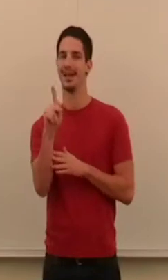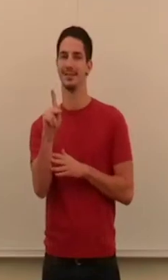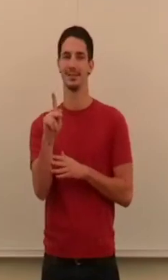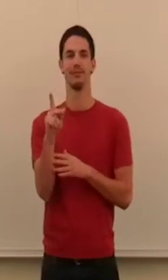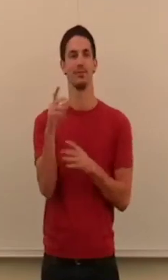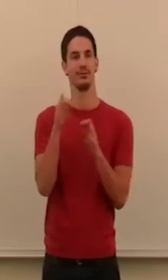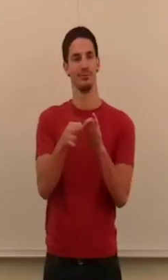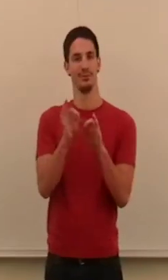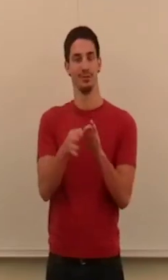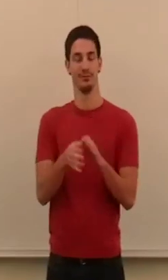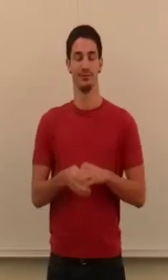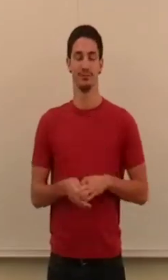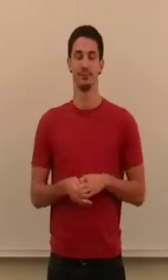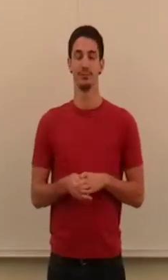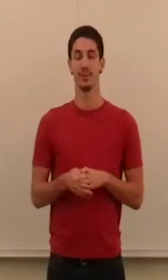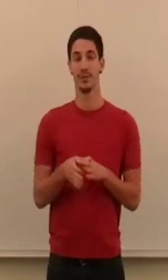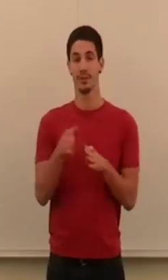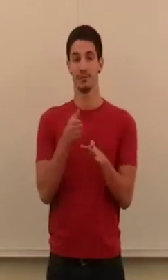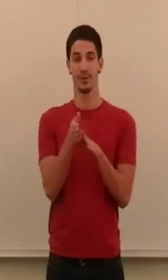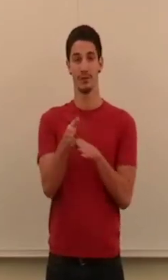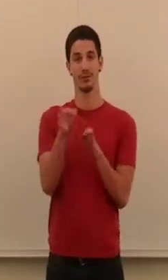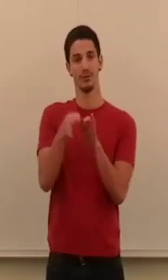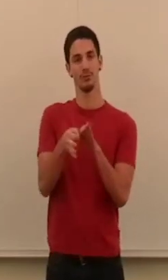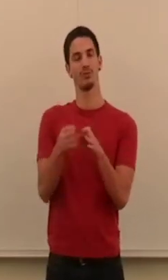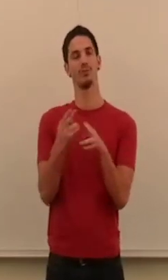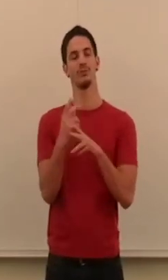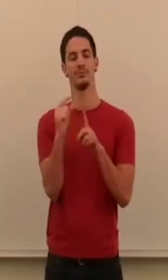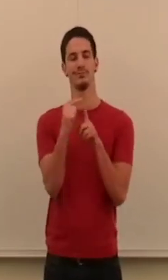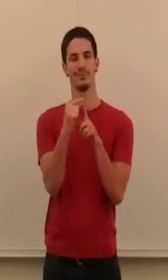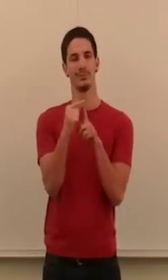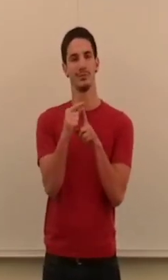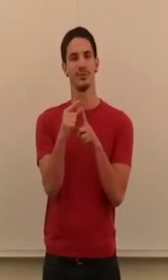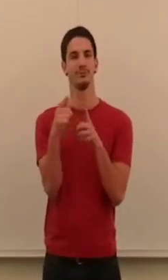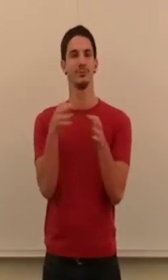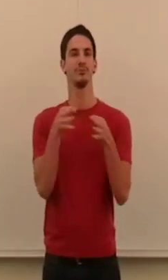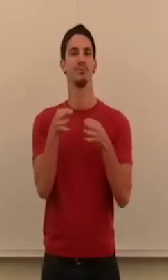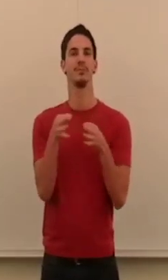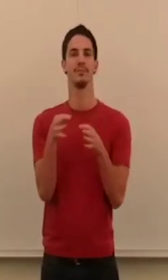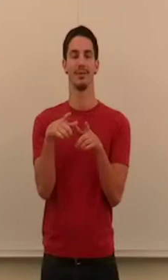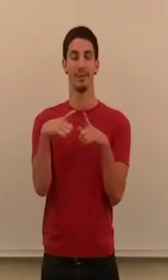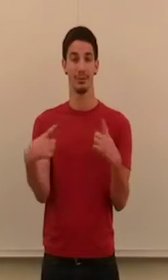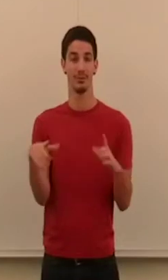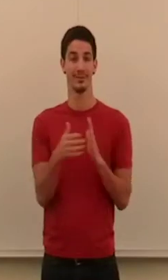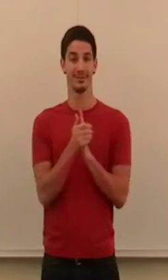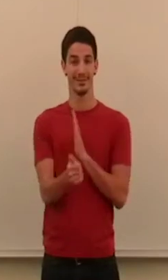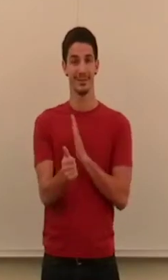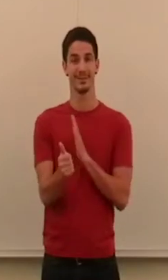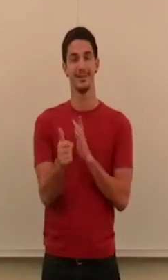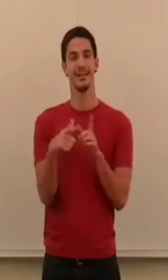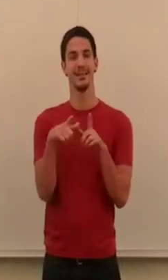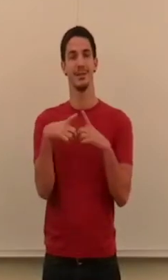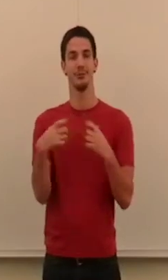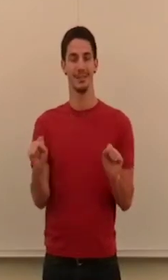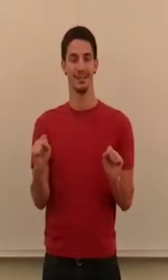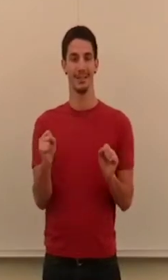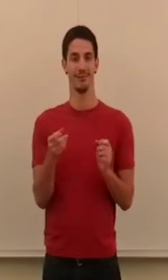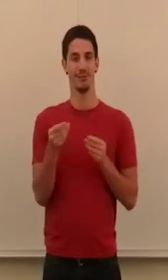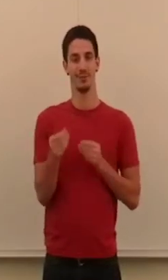Professional interpreters use terms to describe language skills, linguistic fluency, and people they work with, as well